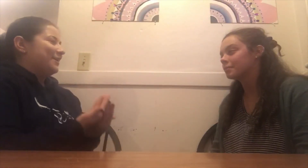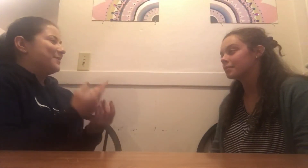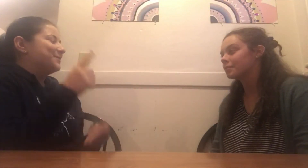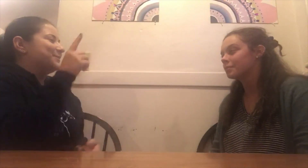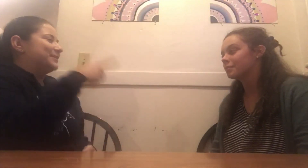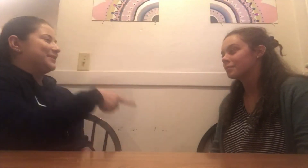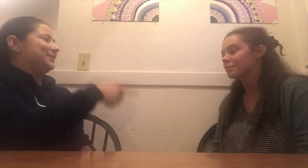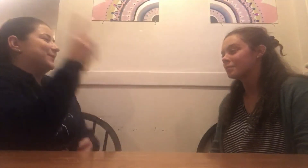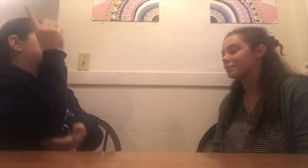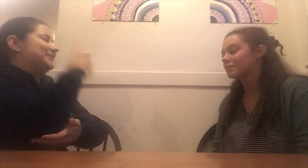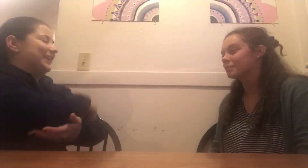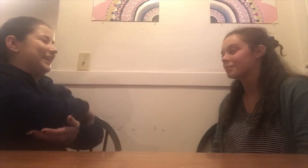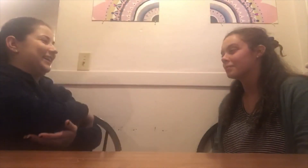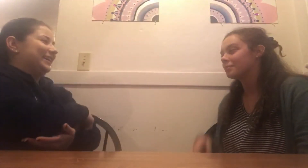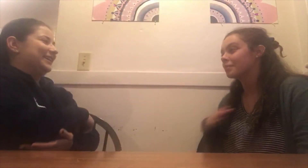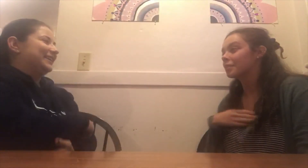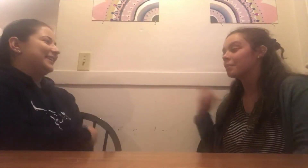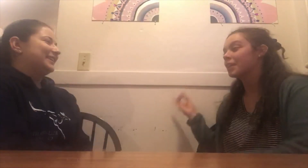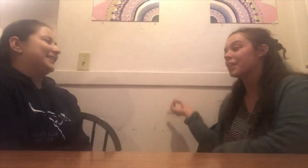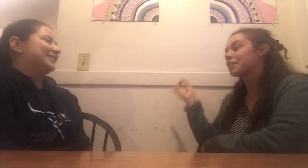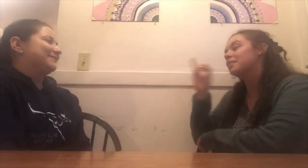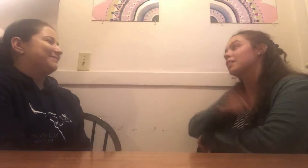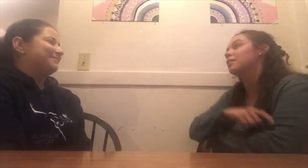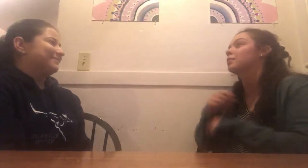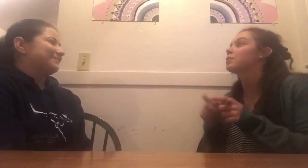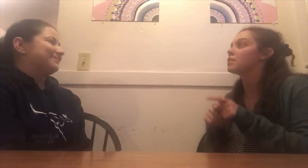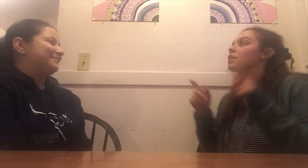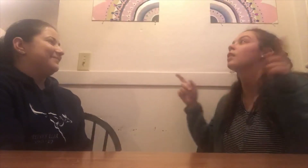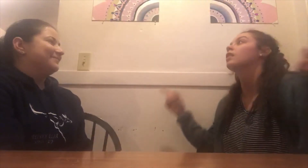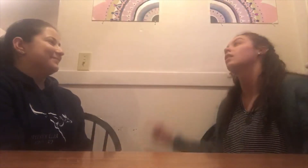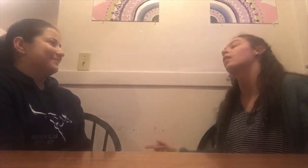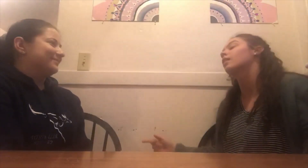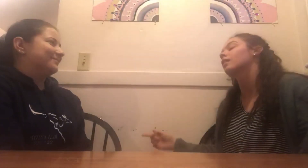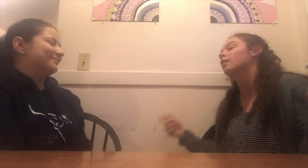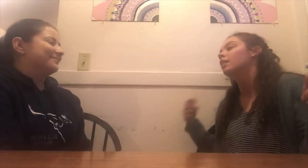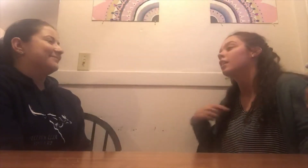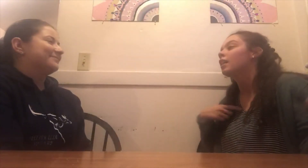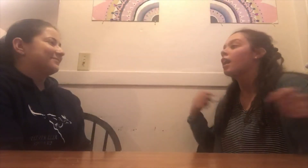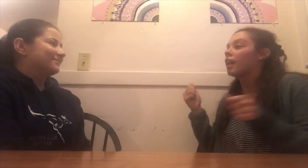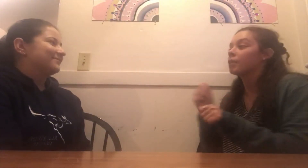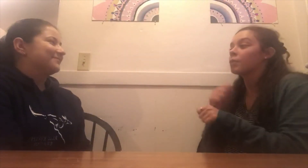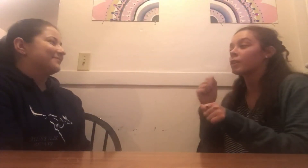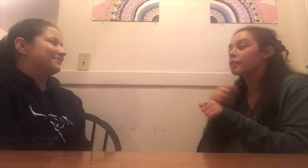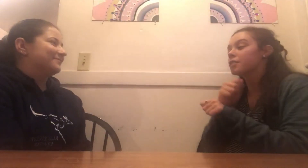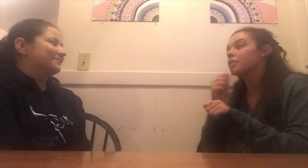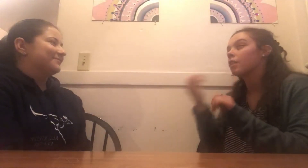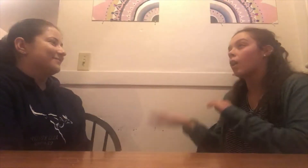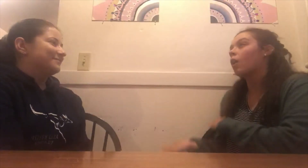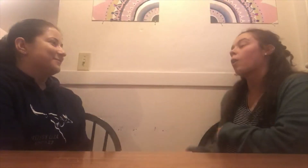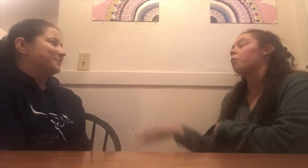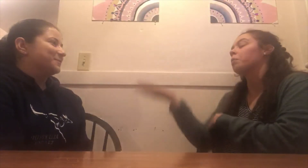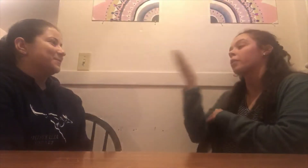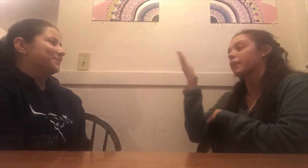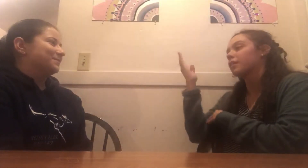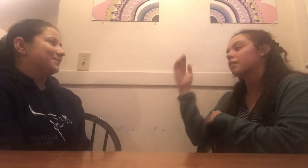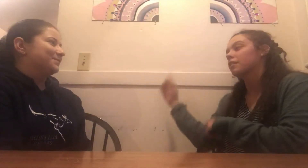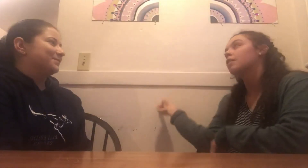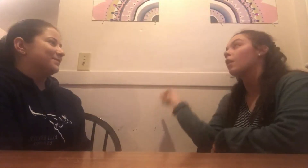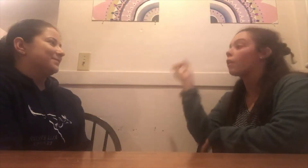how was your day? My day was long. I worked all morning, all